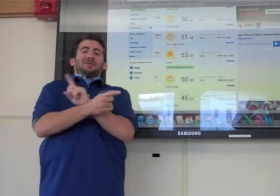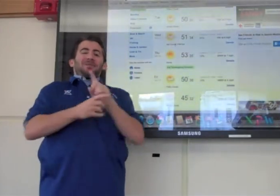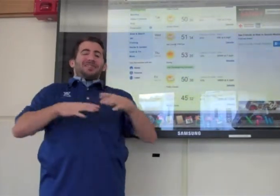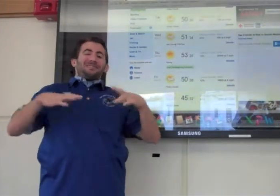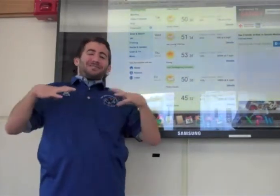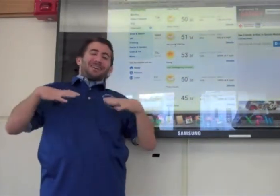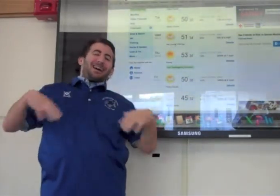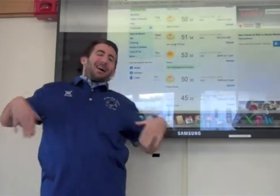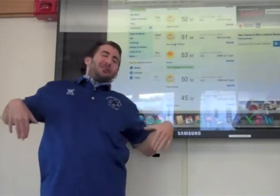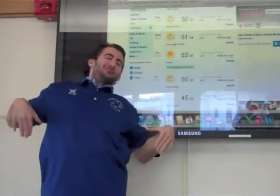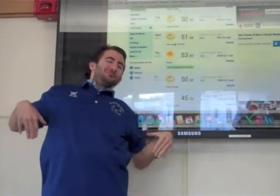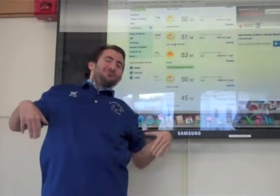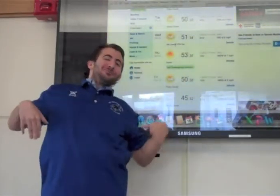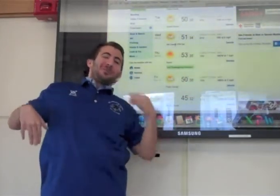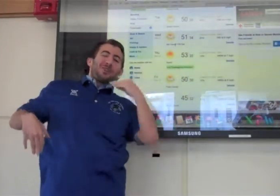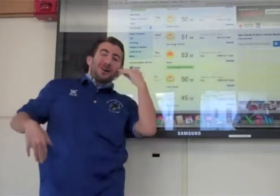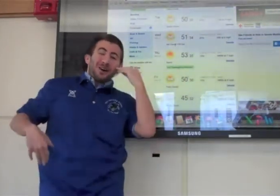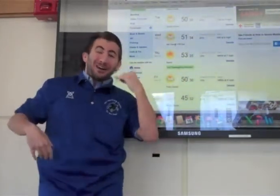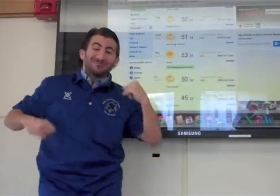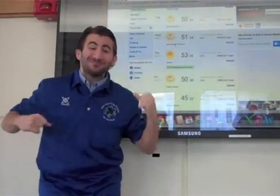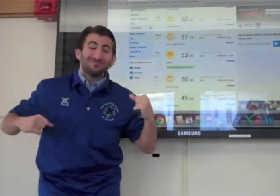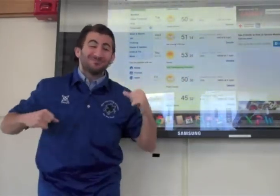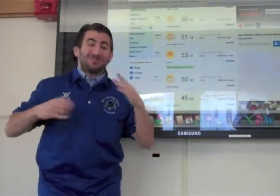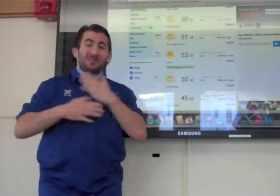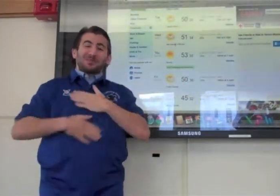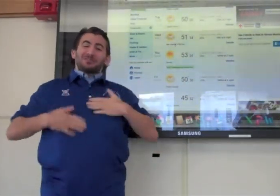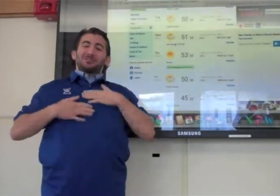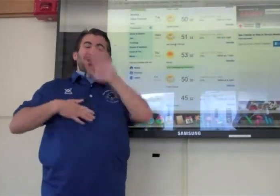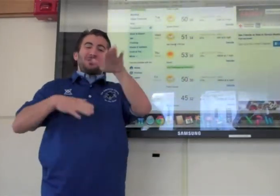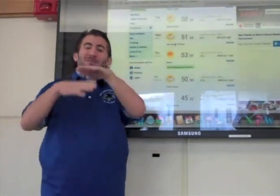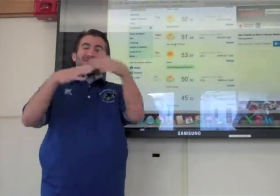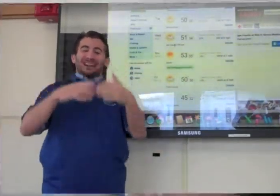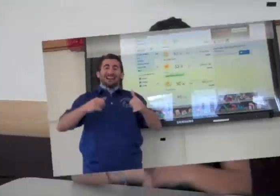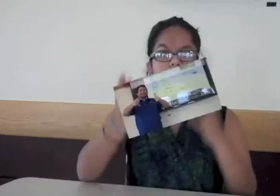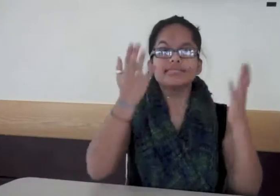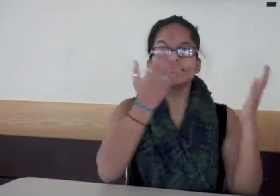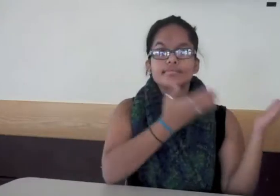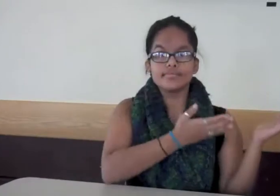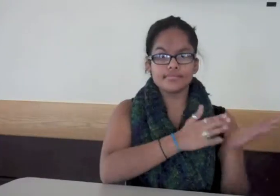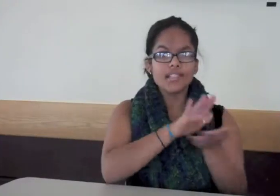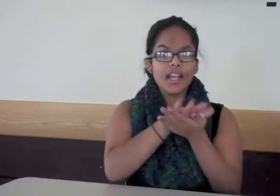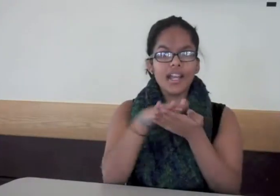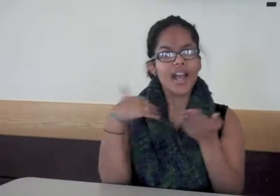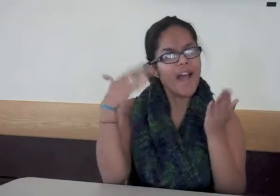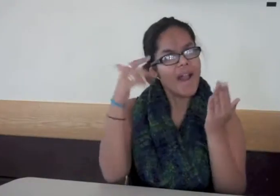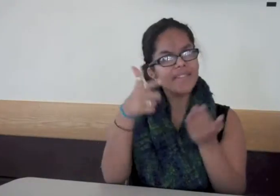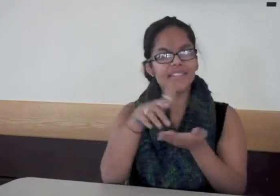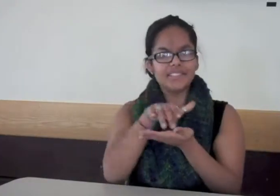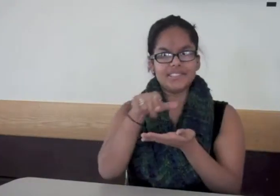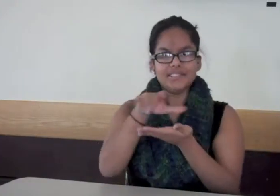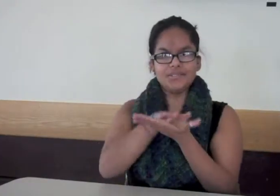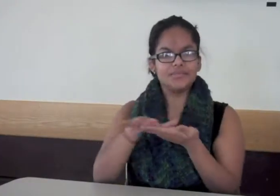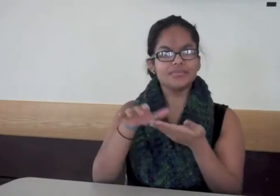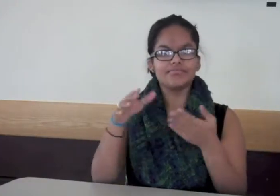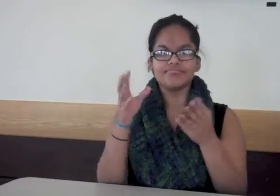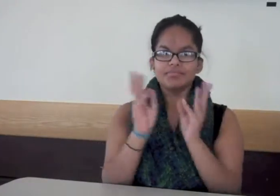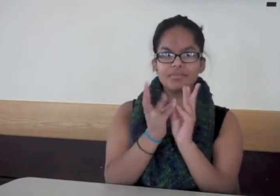And, of course, the following day, Friday is a day for everyone to relax and enjoy the rest of the weekend. Well, the weather looks